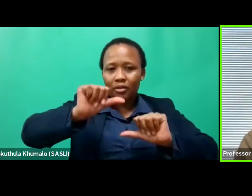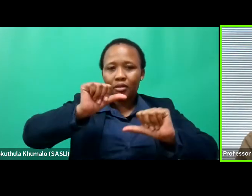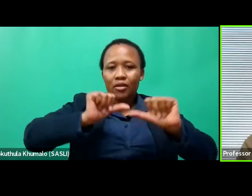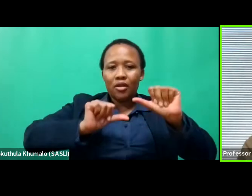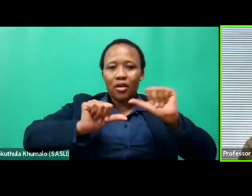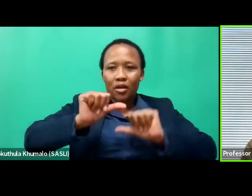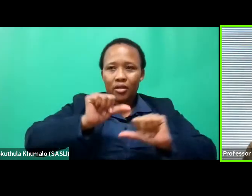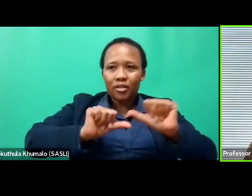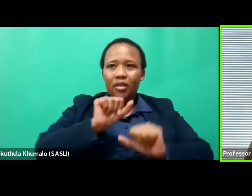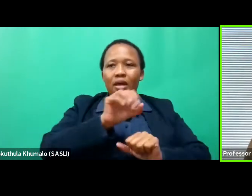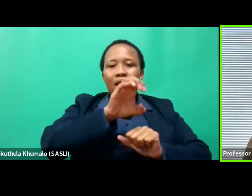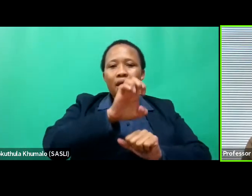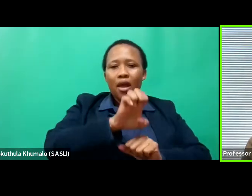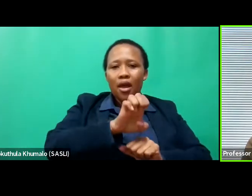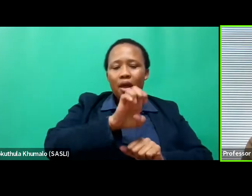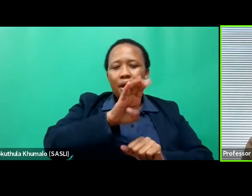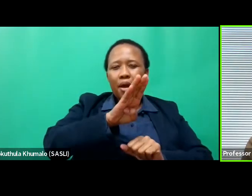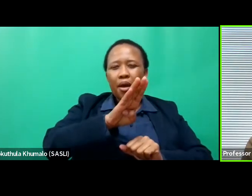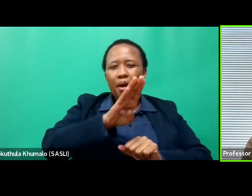characteristics